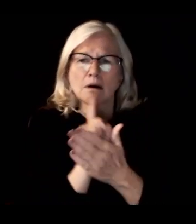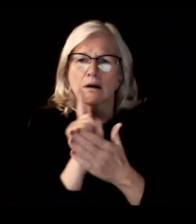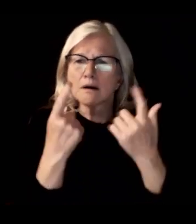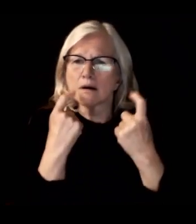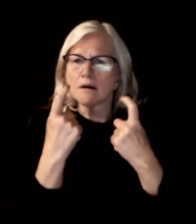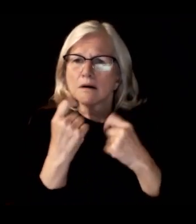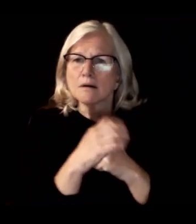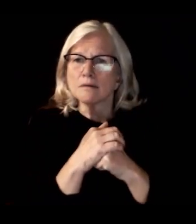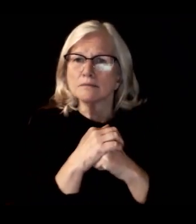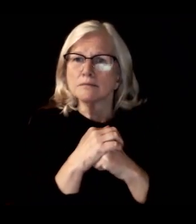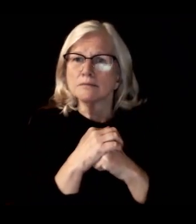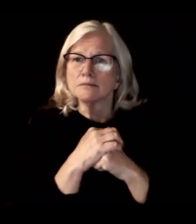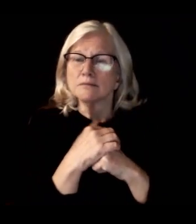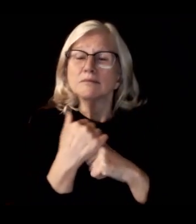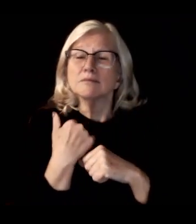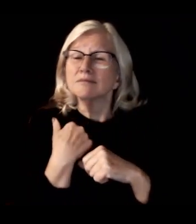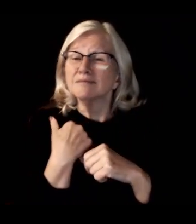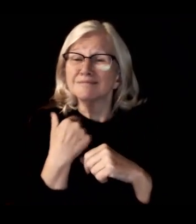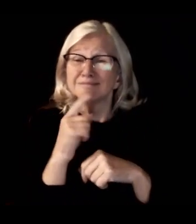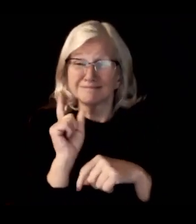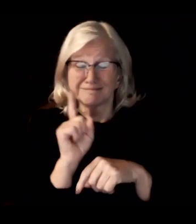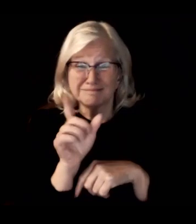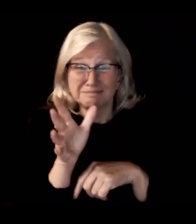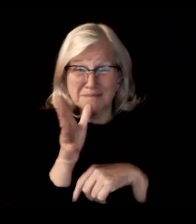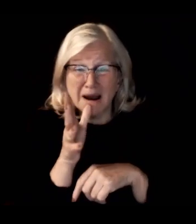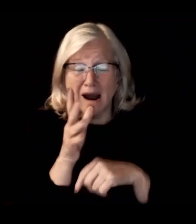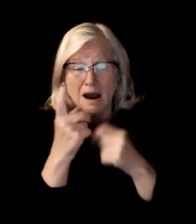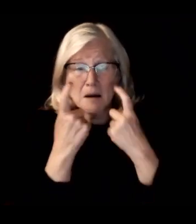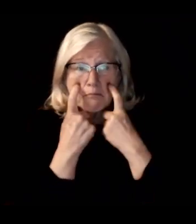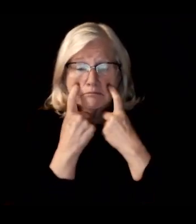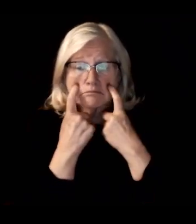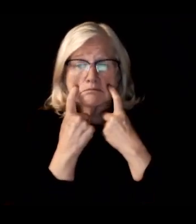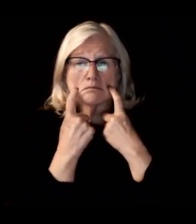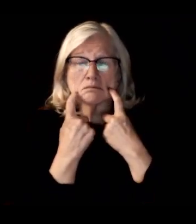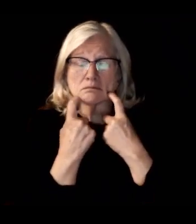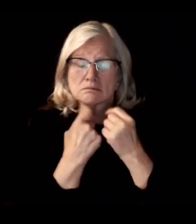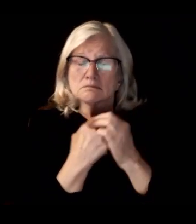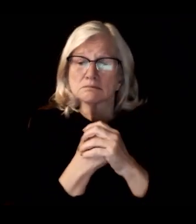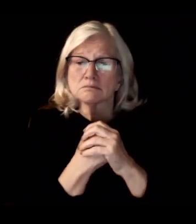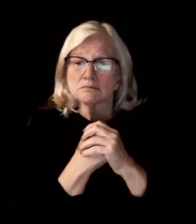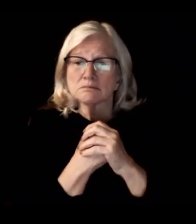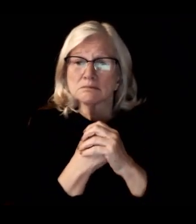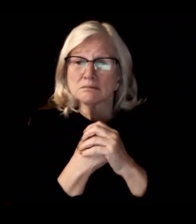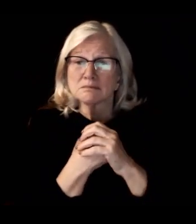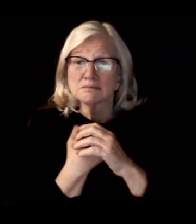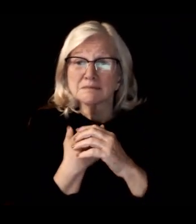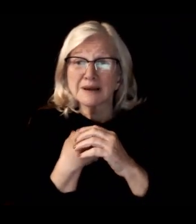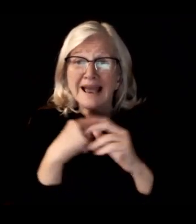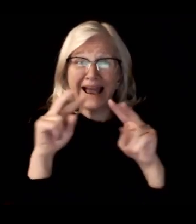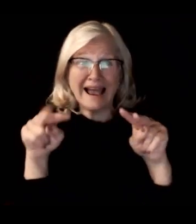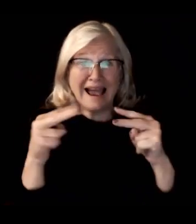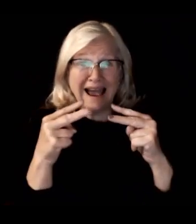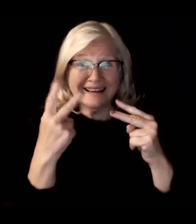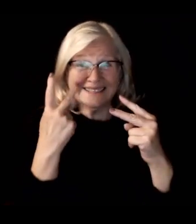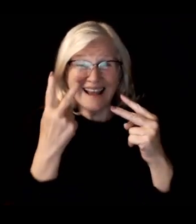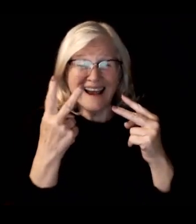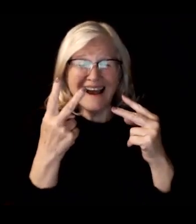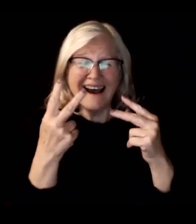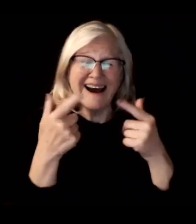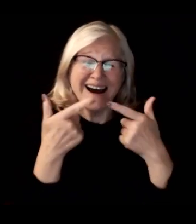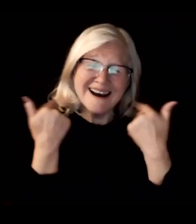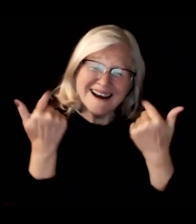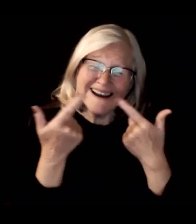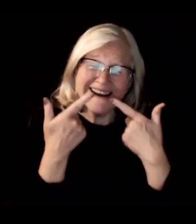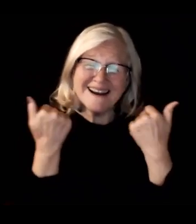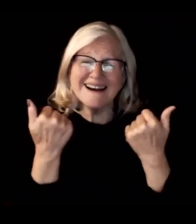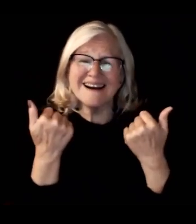Mom started to cry. Then we both looked into each other's eyes and we laughed. I called my brother Greg at